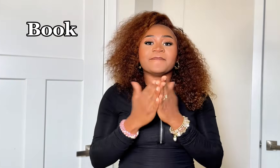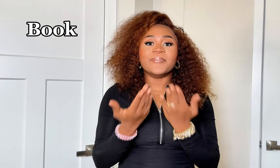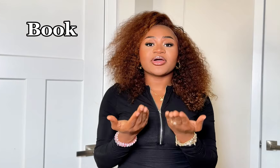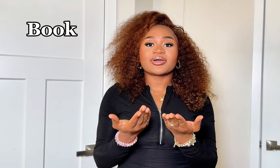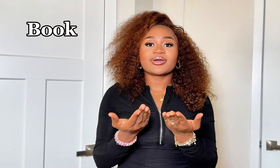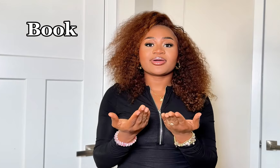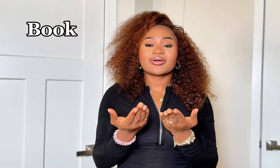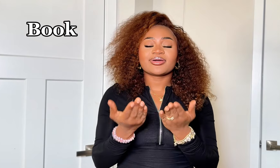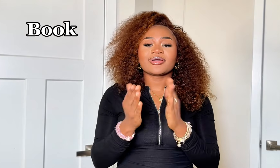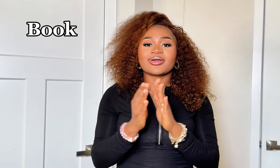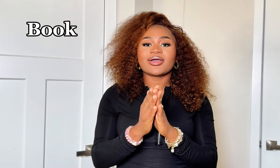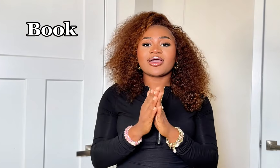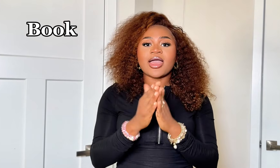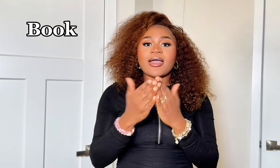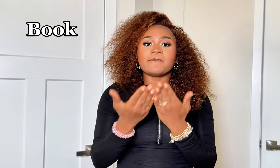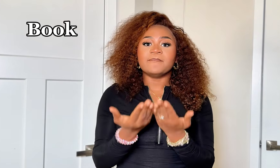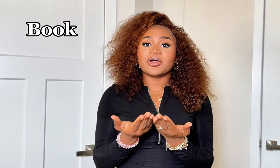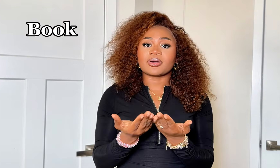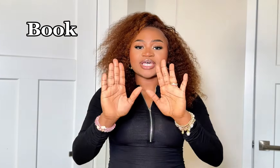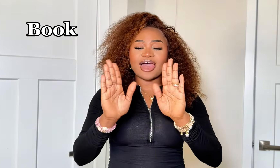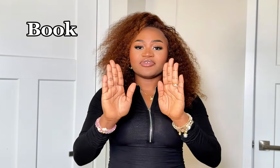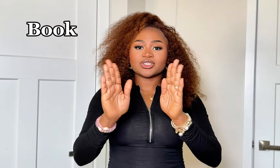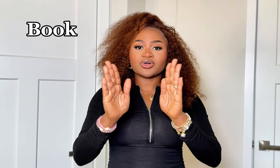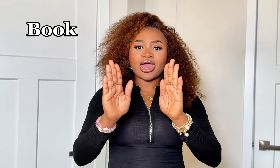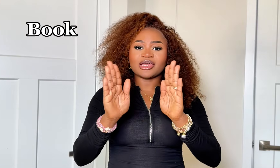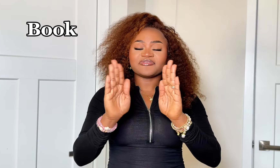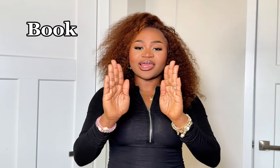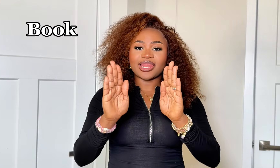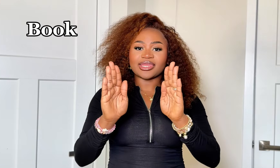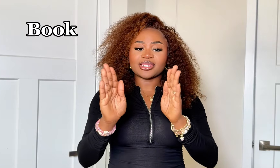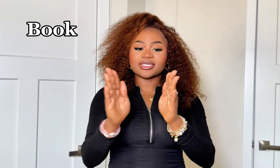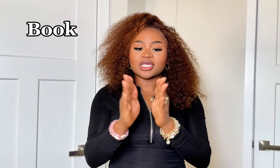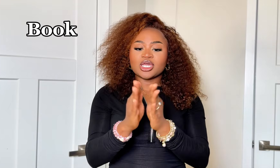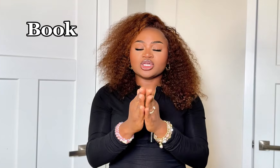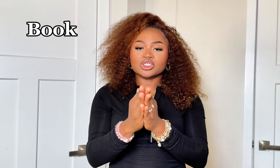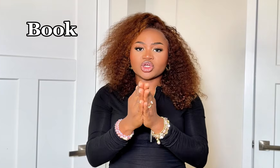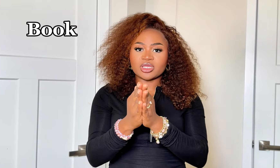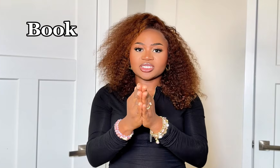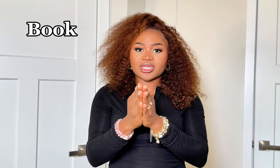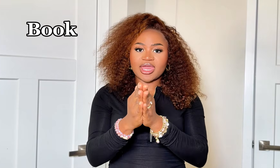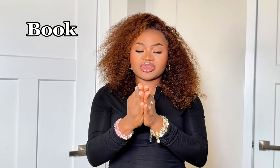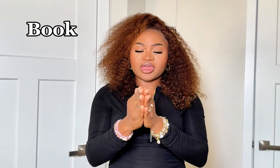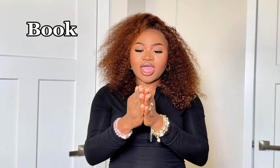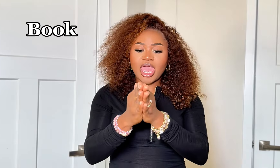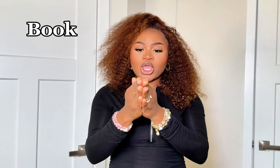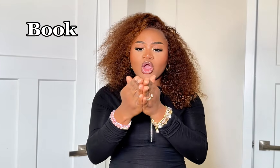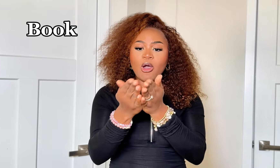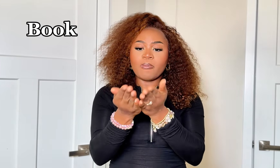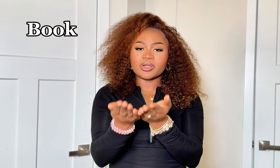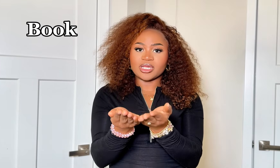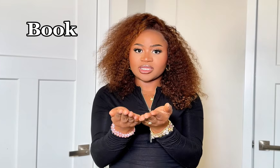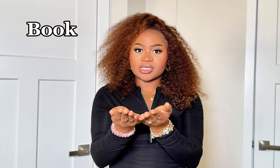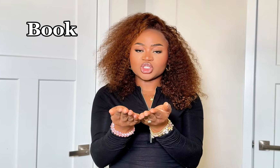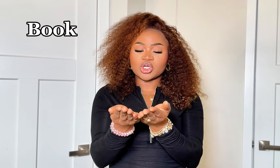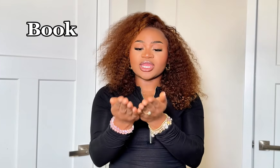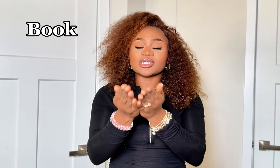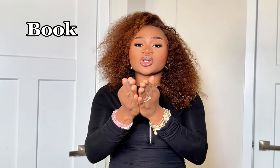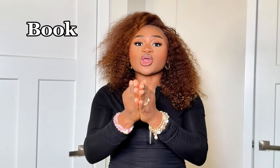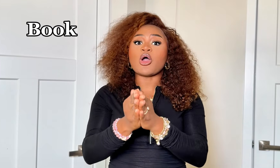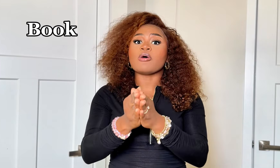Book. Book. Have your two hands flat like this, you join it together and you open it, showing as though you're